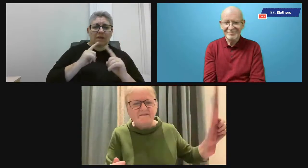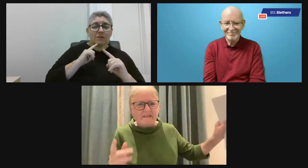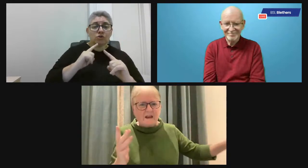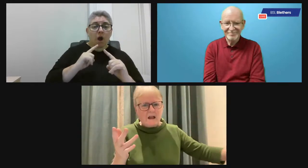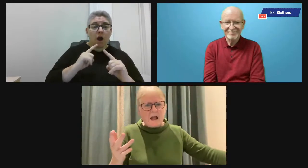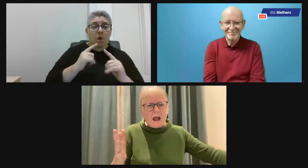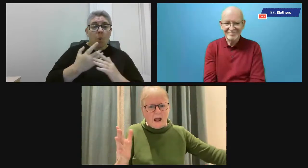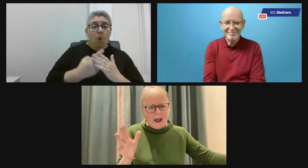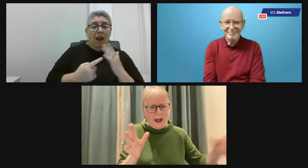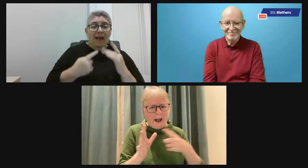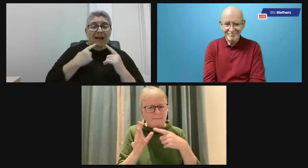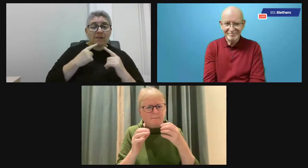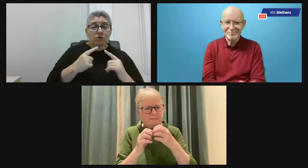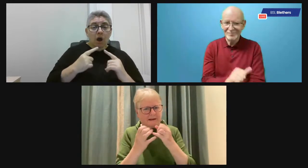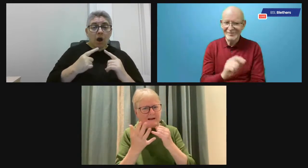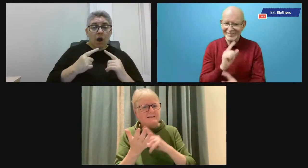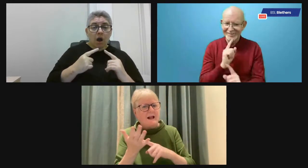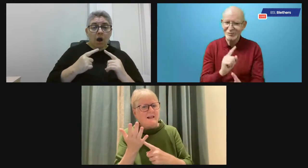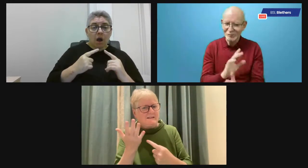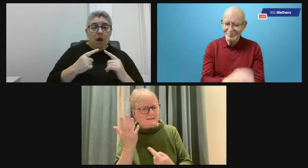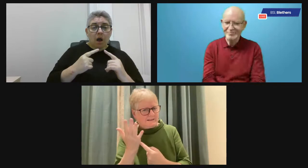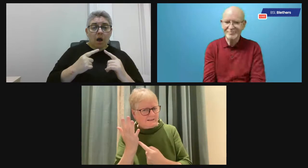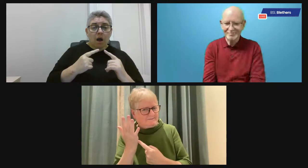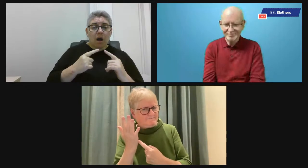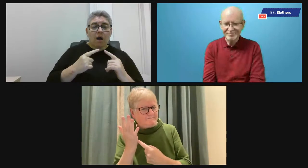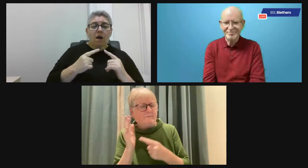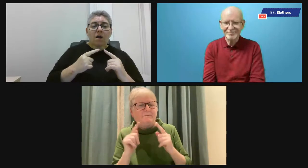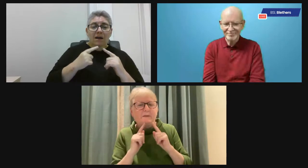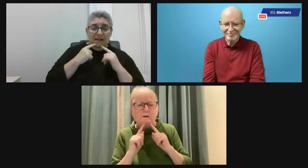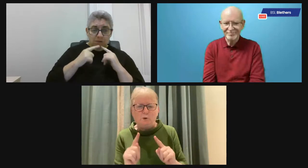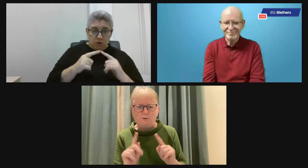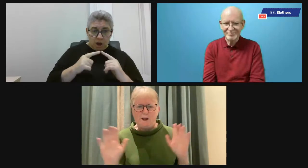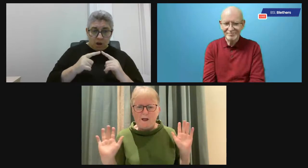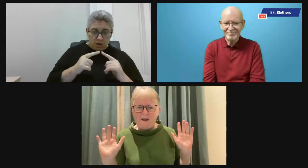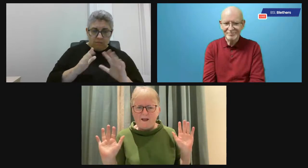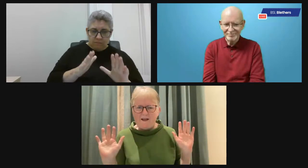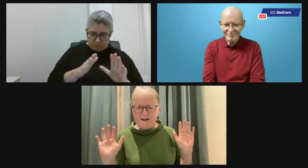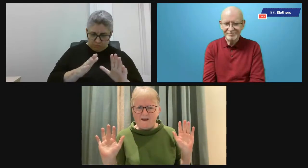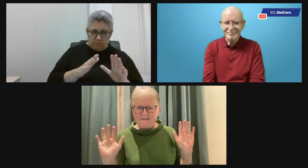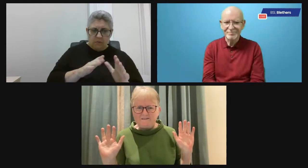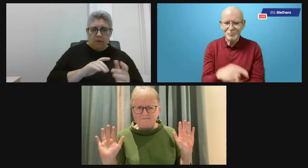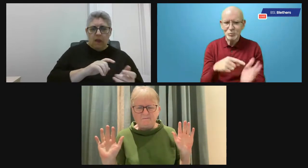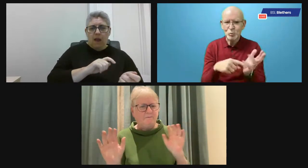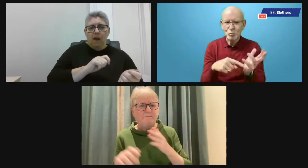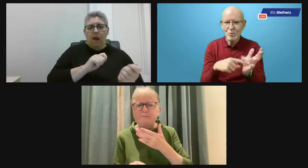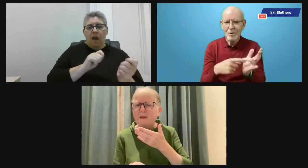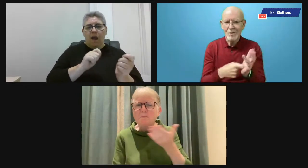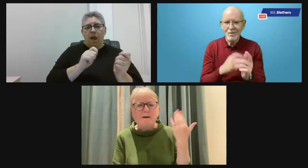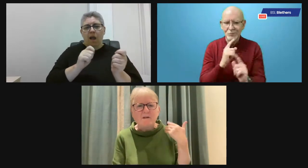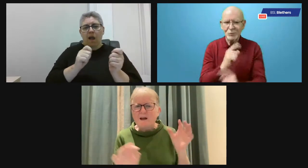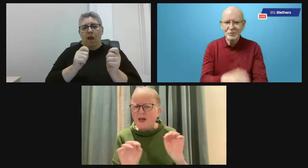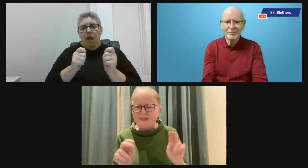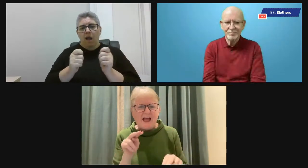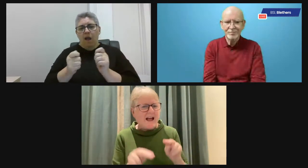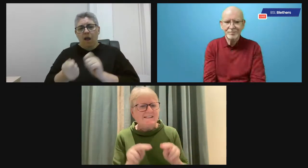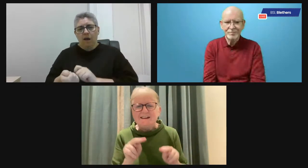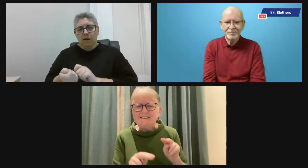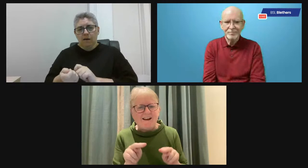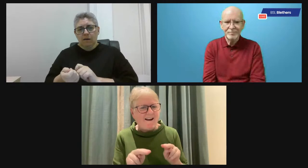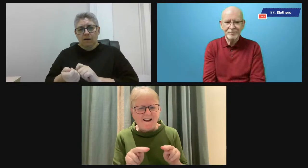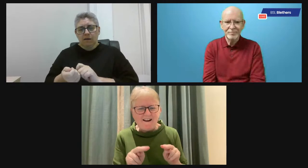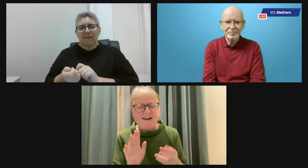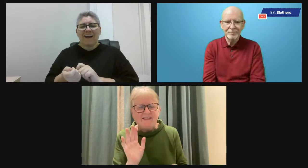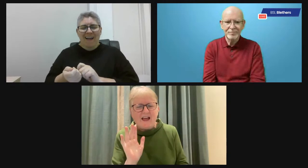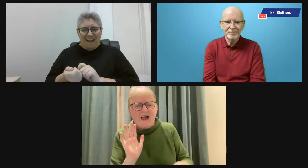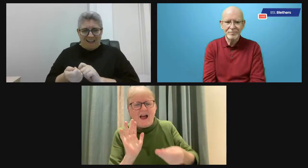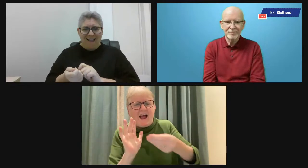ABSLT here. Okay, so is that just for And teachers only? ABSLT, that was for tutors. Association